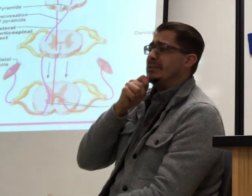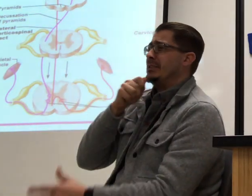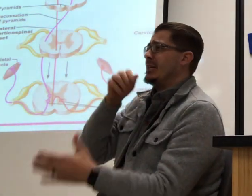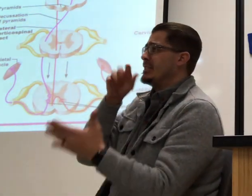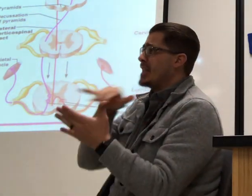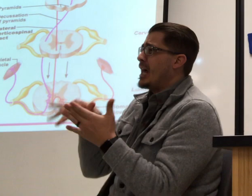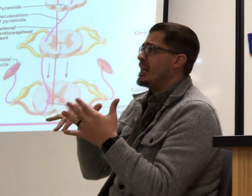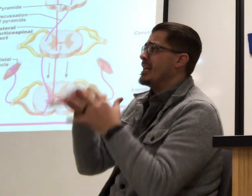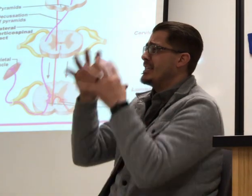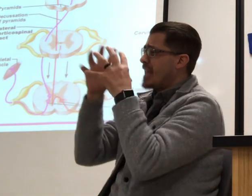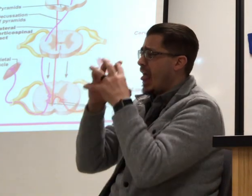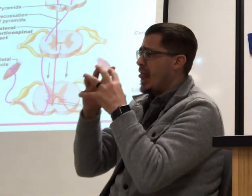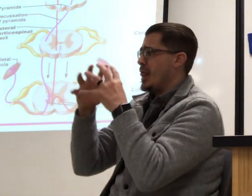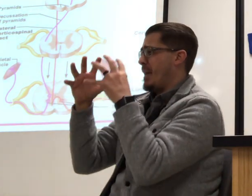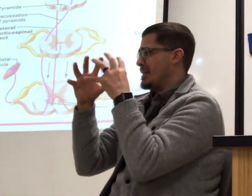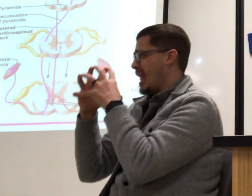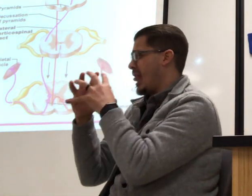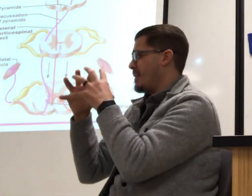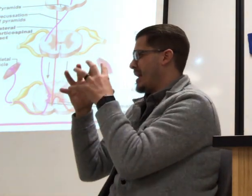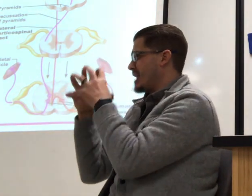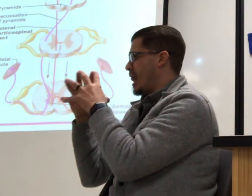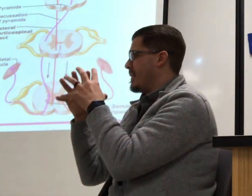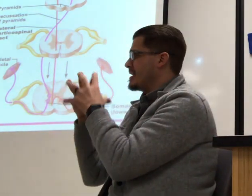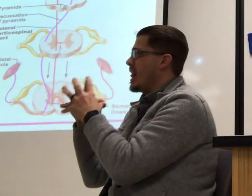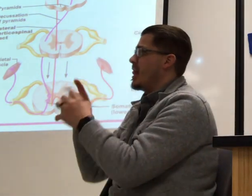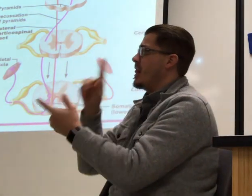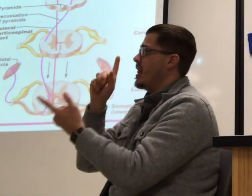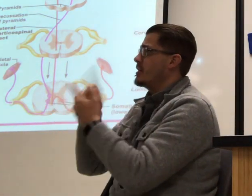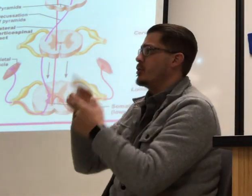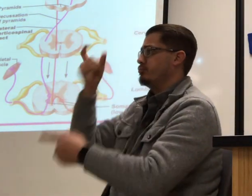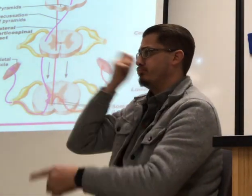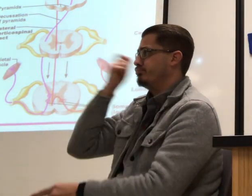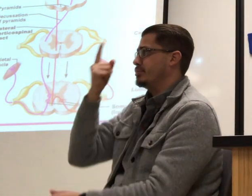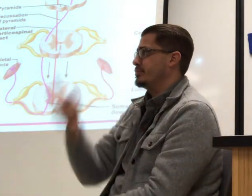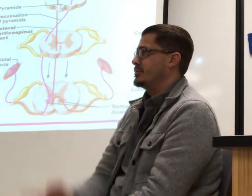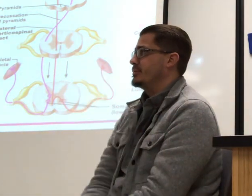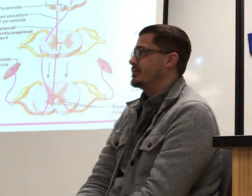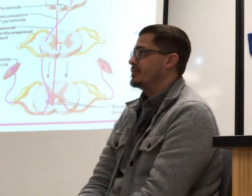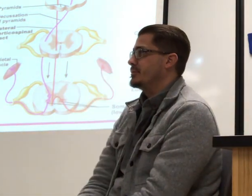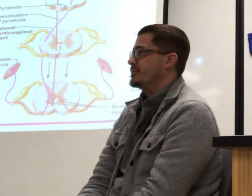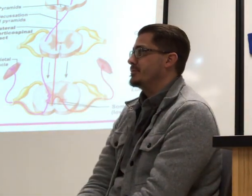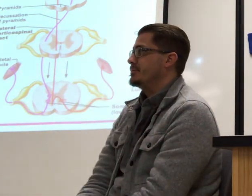it cell by cell till you got it down. Okay.